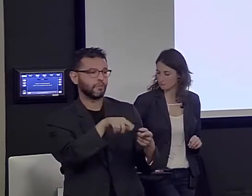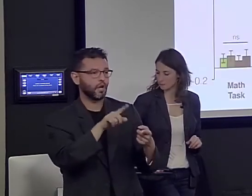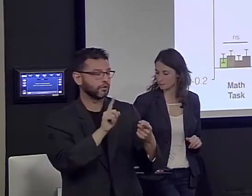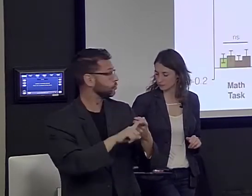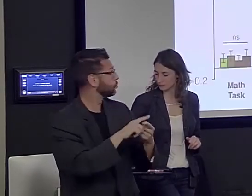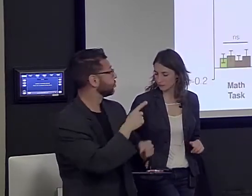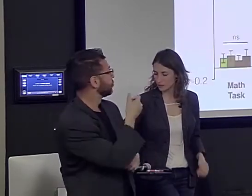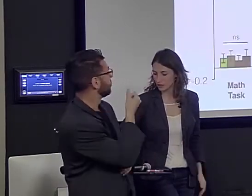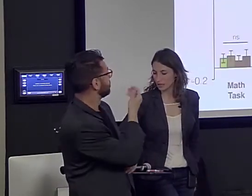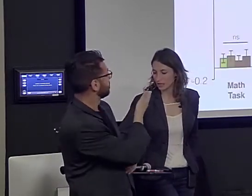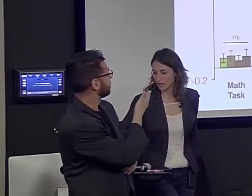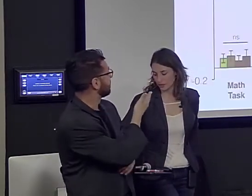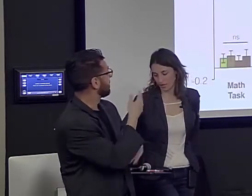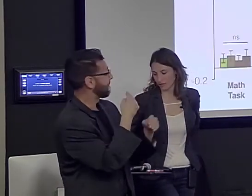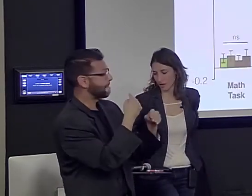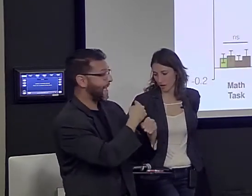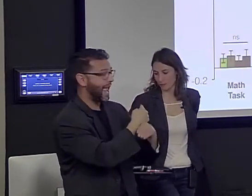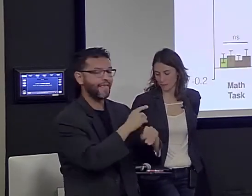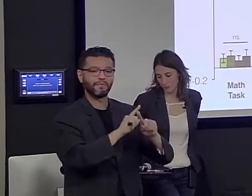sentences.